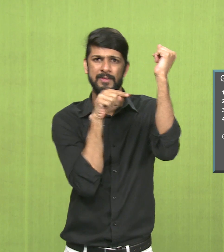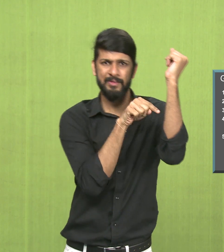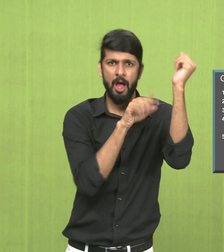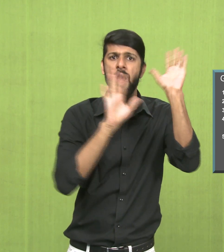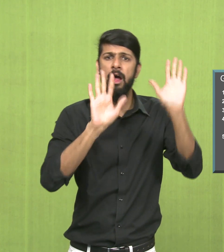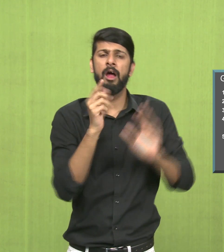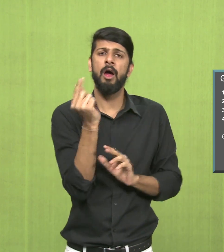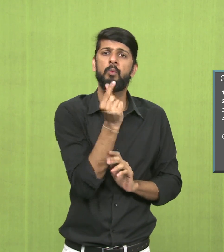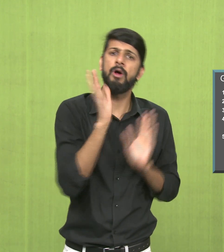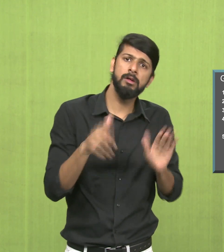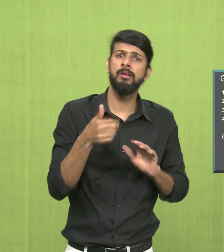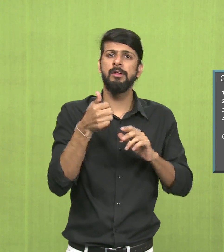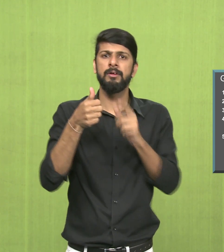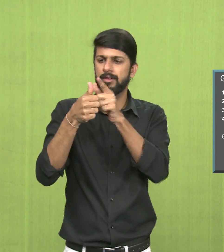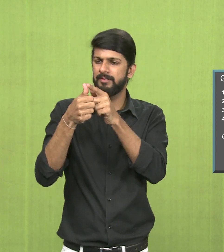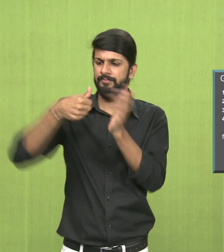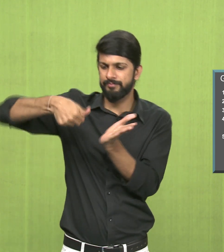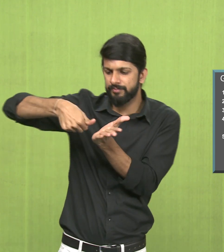The print birds on a tree branch